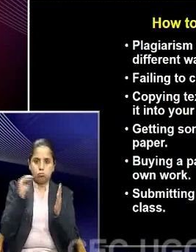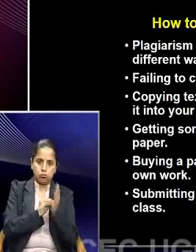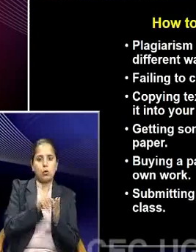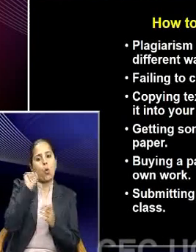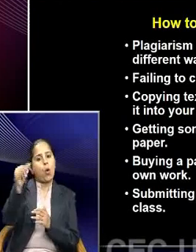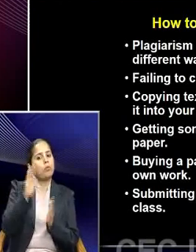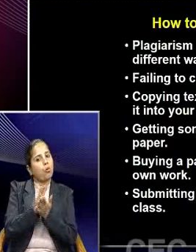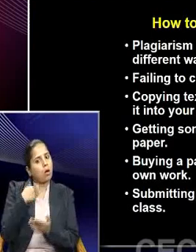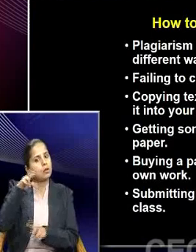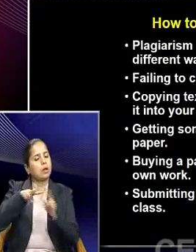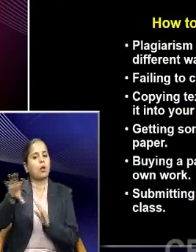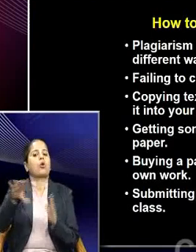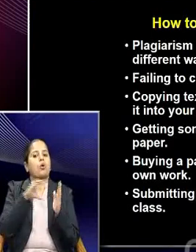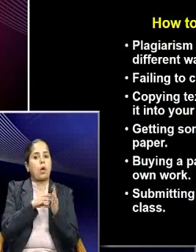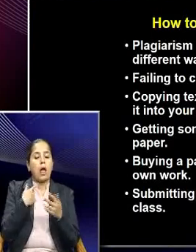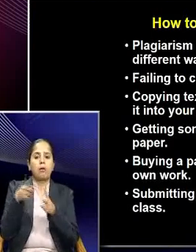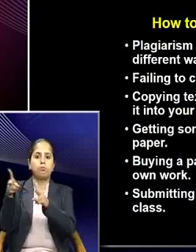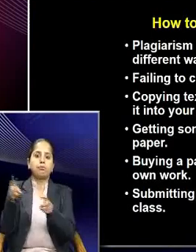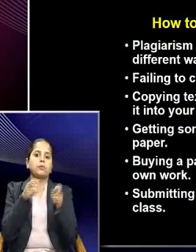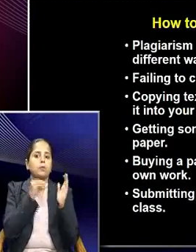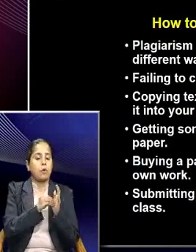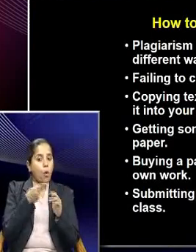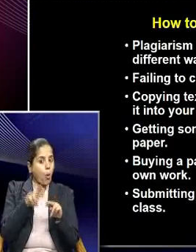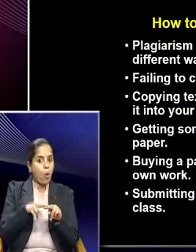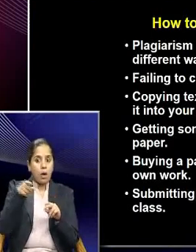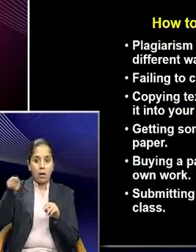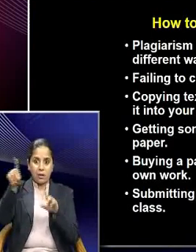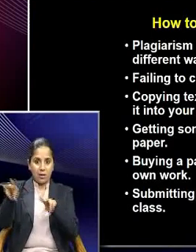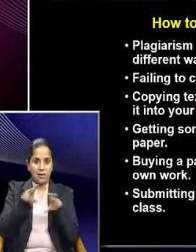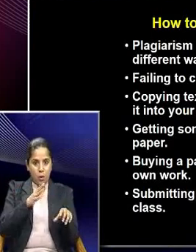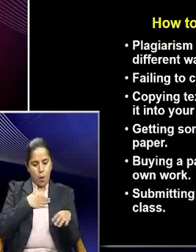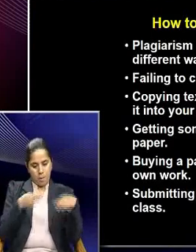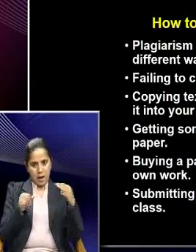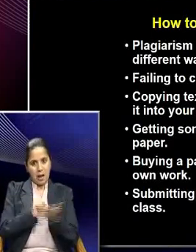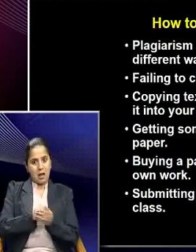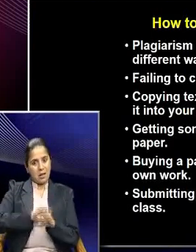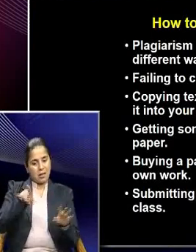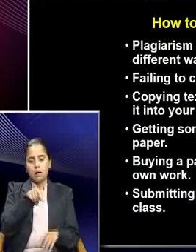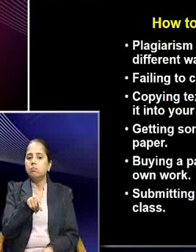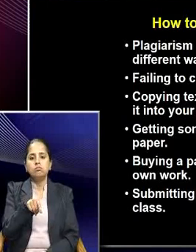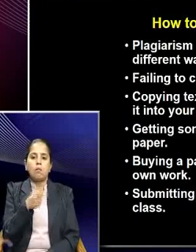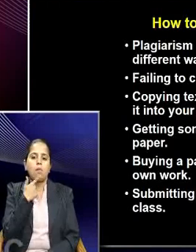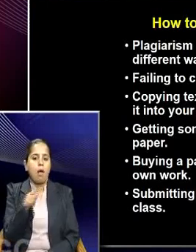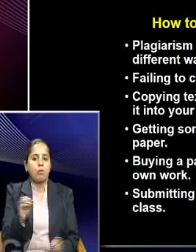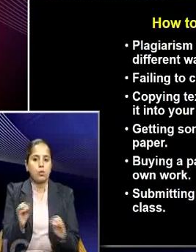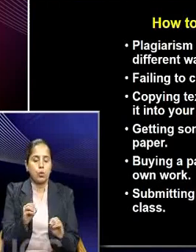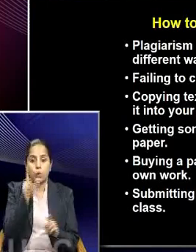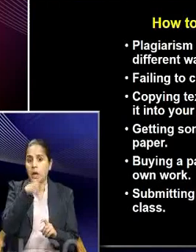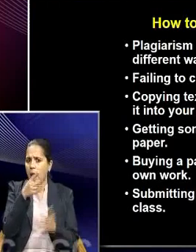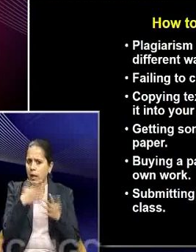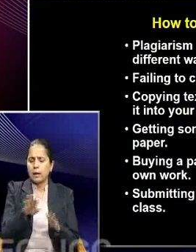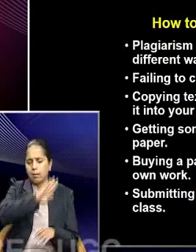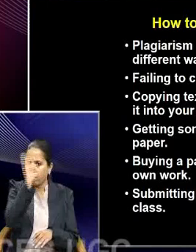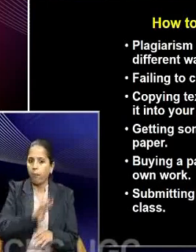reference. Copying text from a source and pasting it in your paper is avoidable. One should never